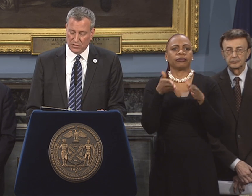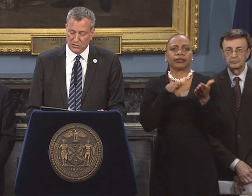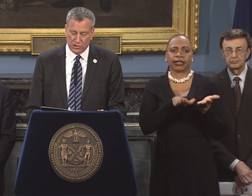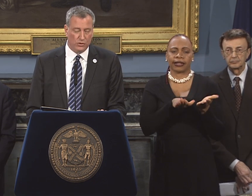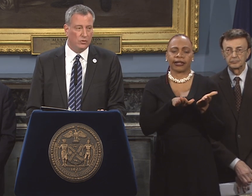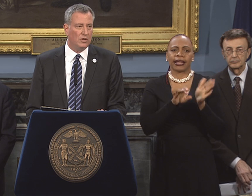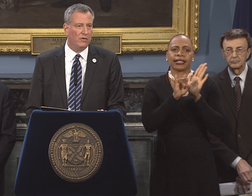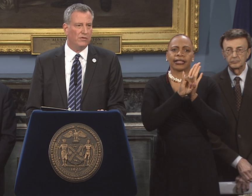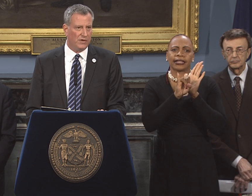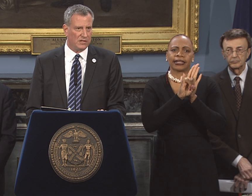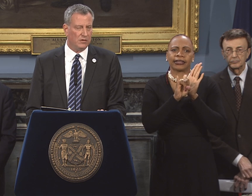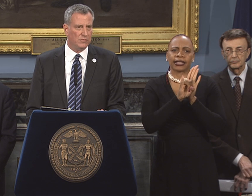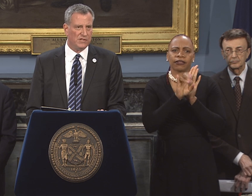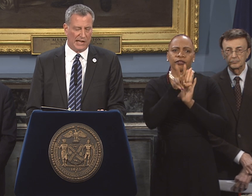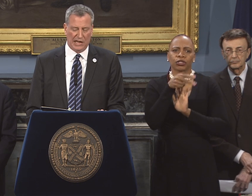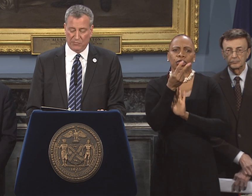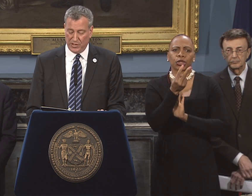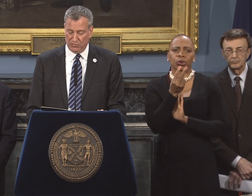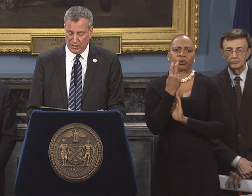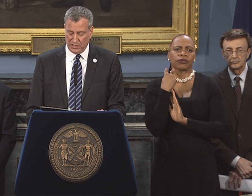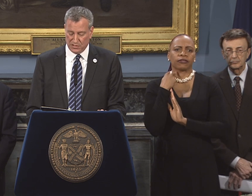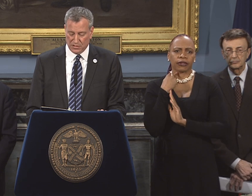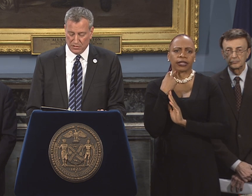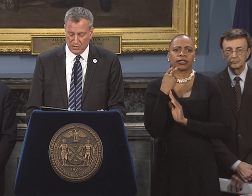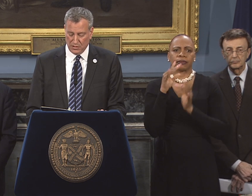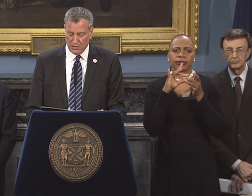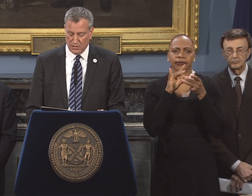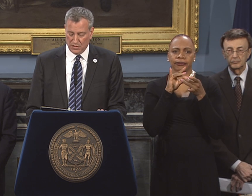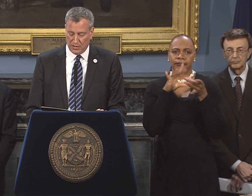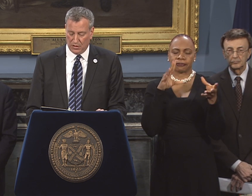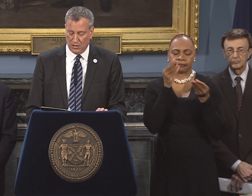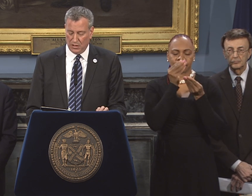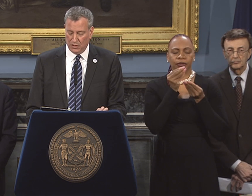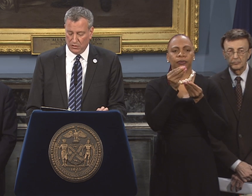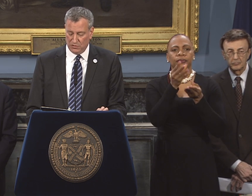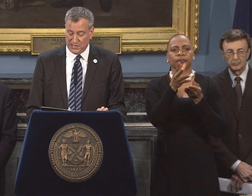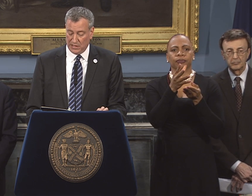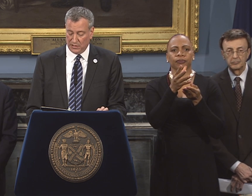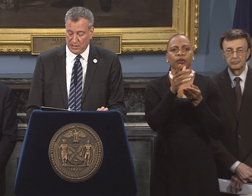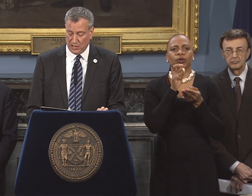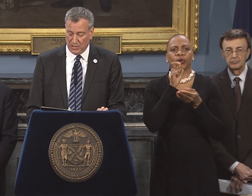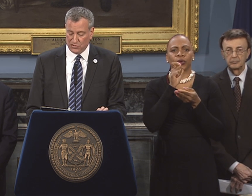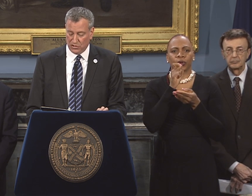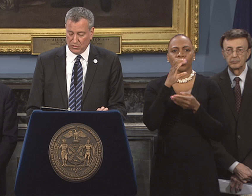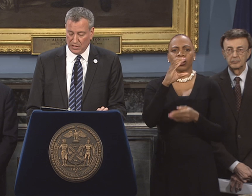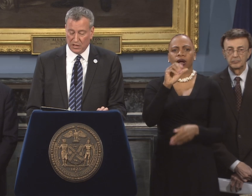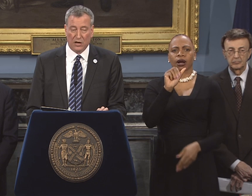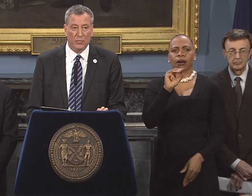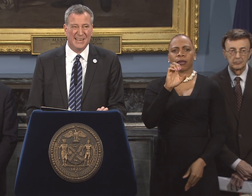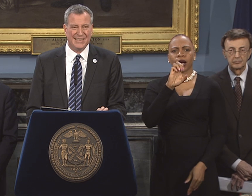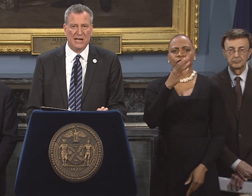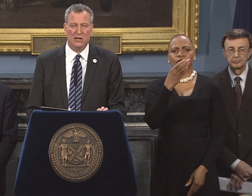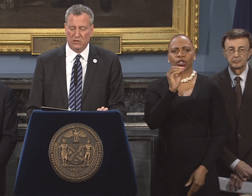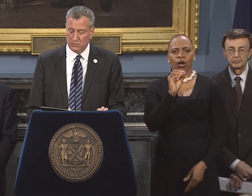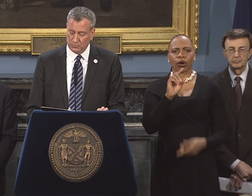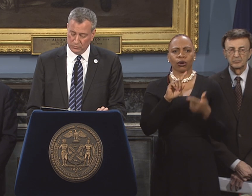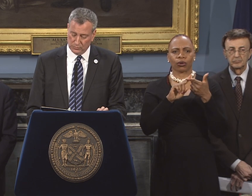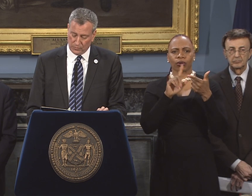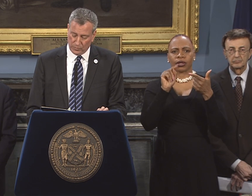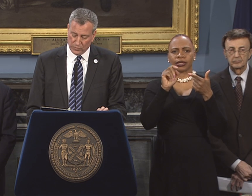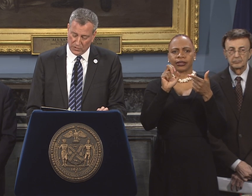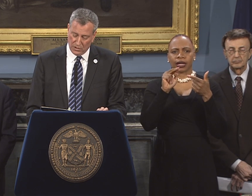of 2 of the victims have been released. They are Griselda Camacho and Carmen